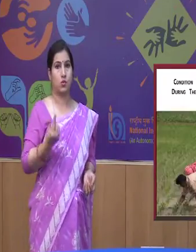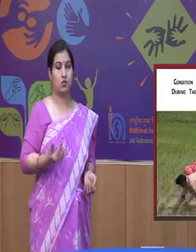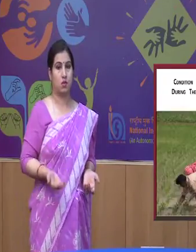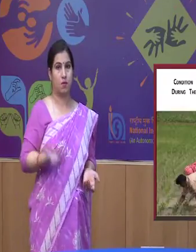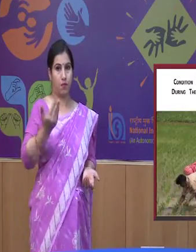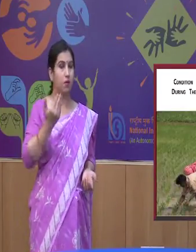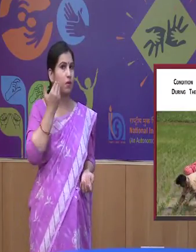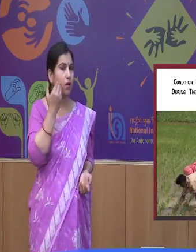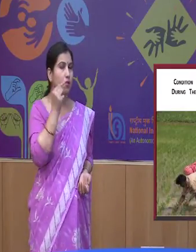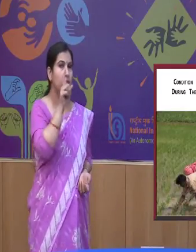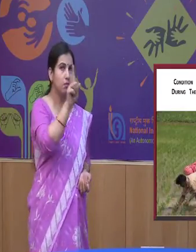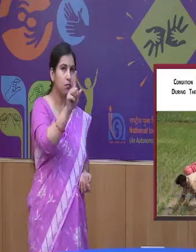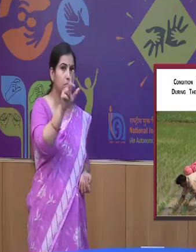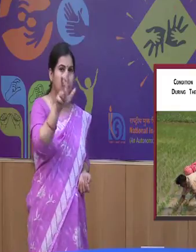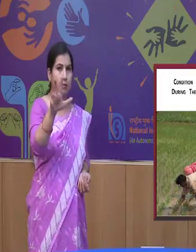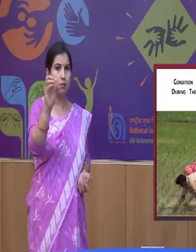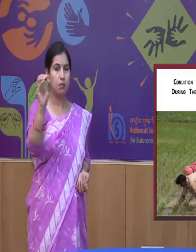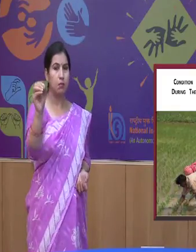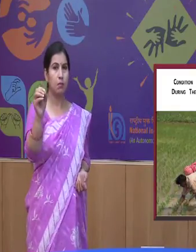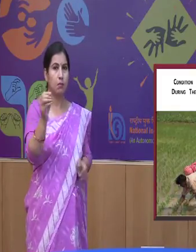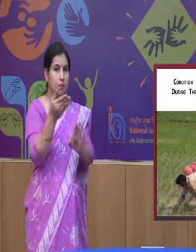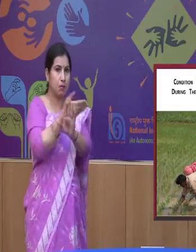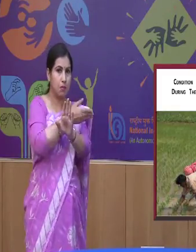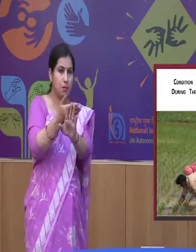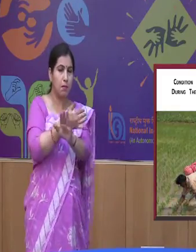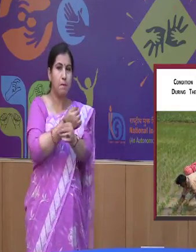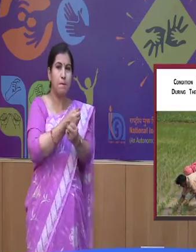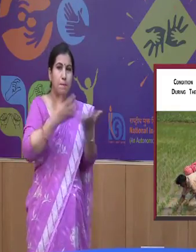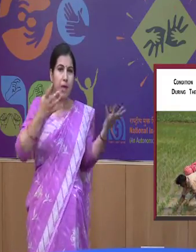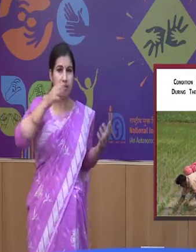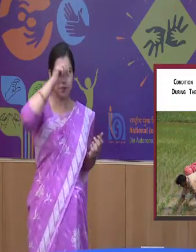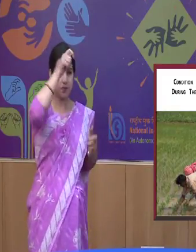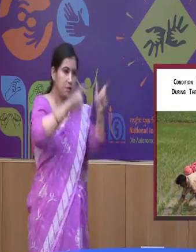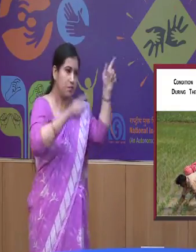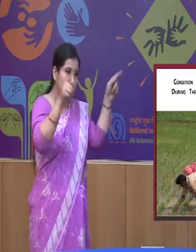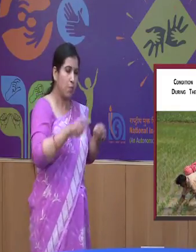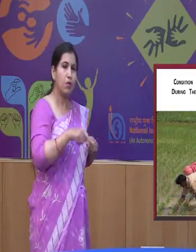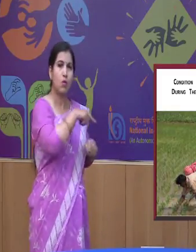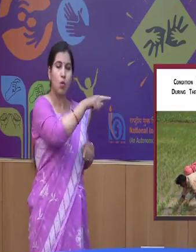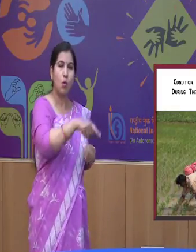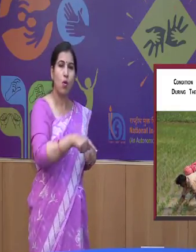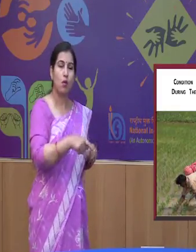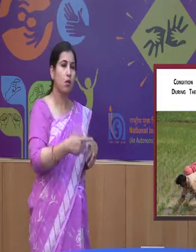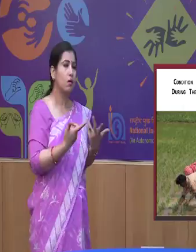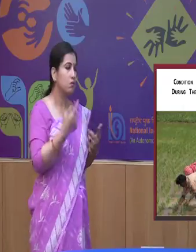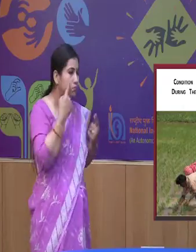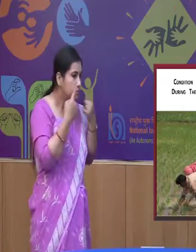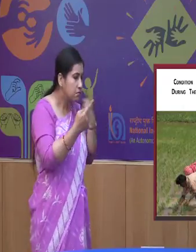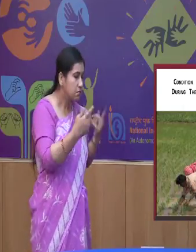In the 18th century, majority of Indian population was dependent upon agriculture